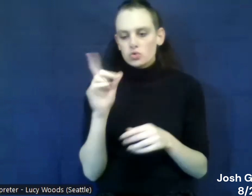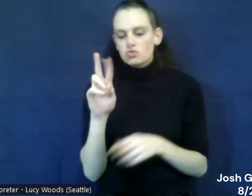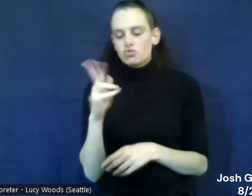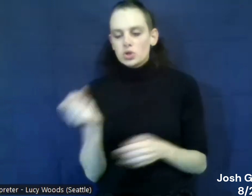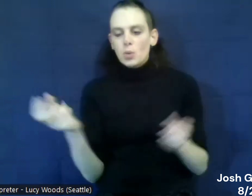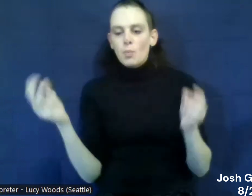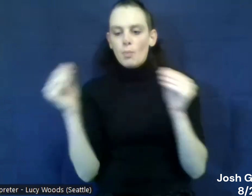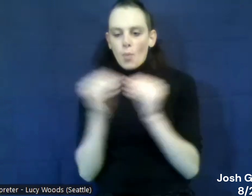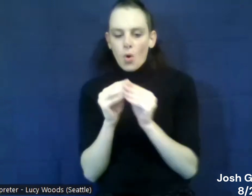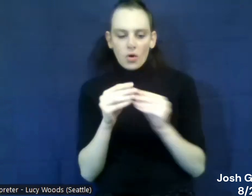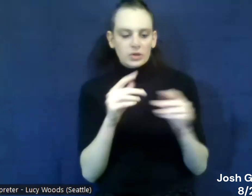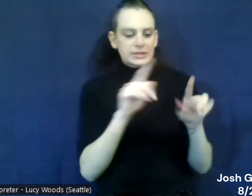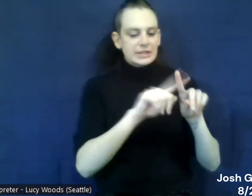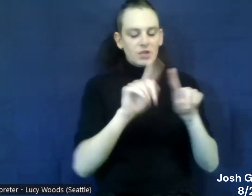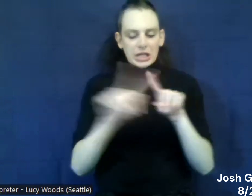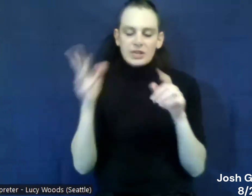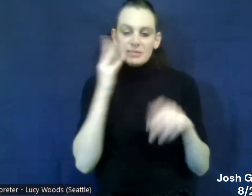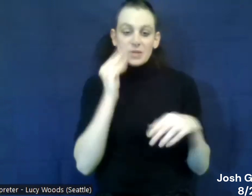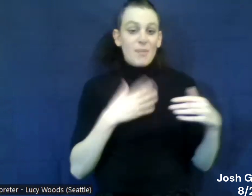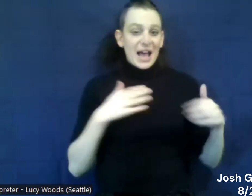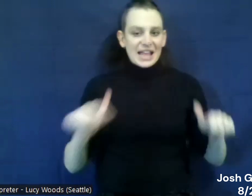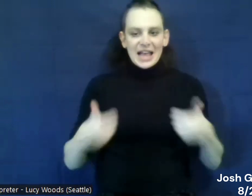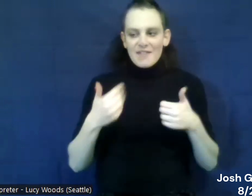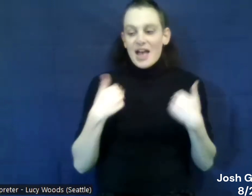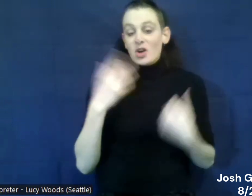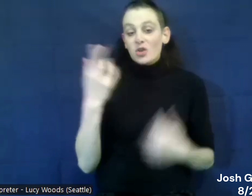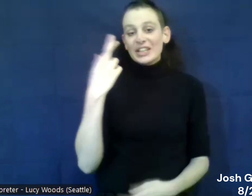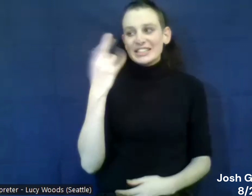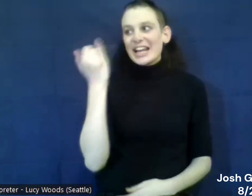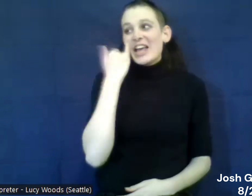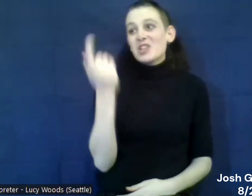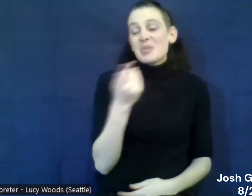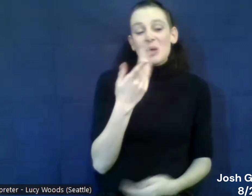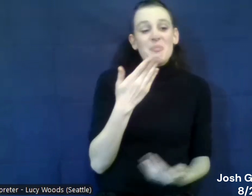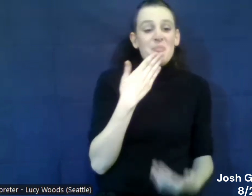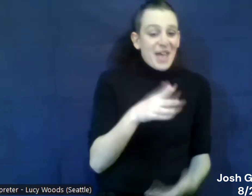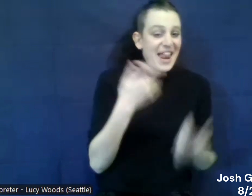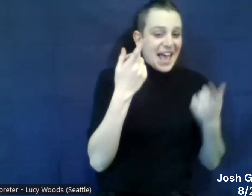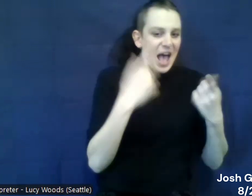me a reason to say, well, if something bad's happening, I can drink over it.